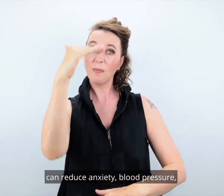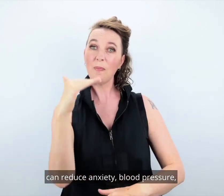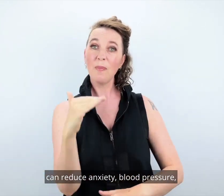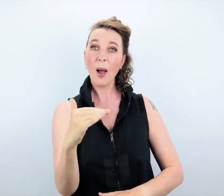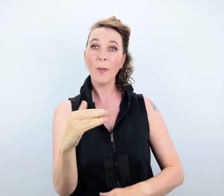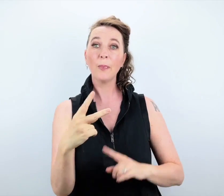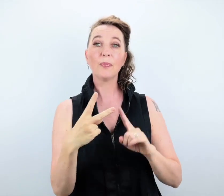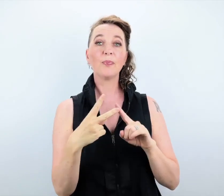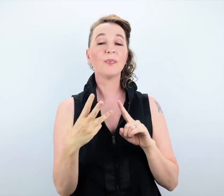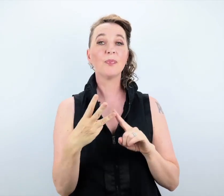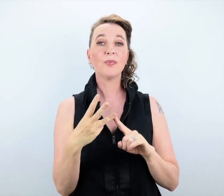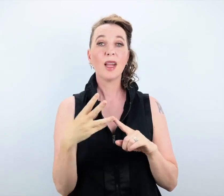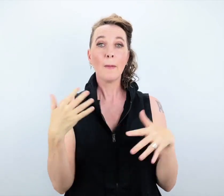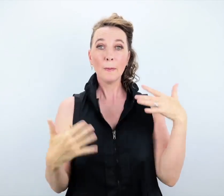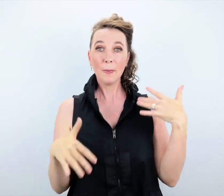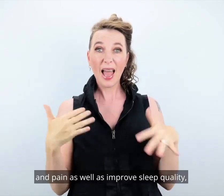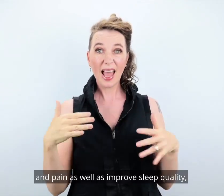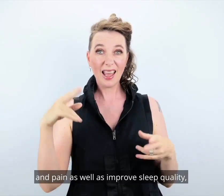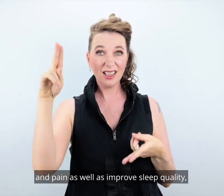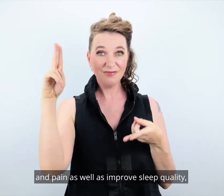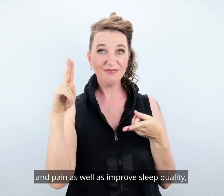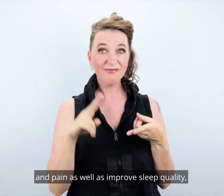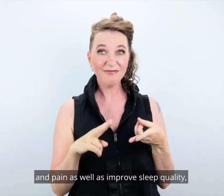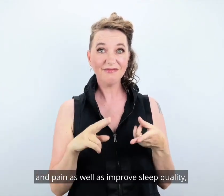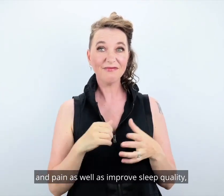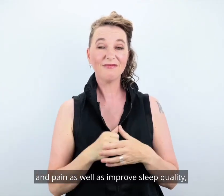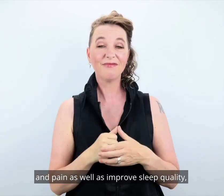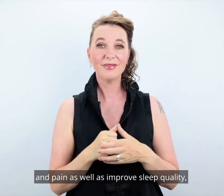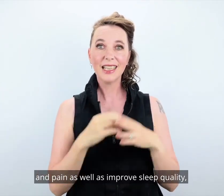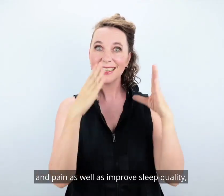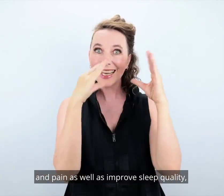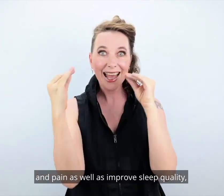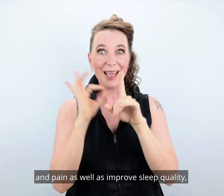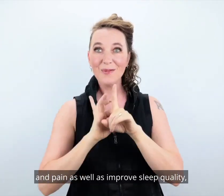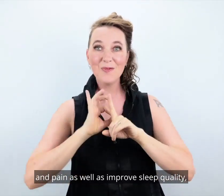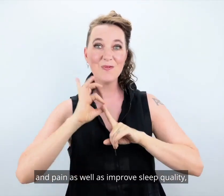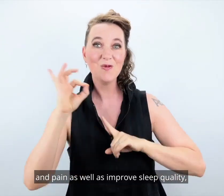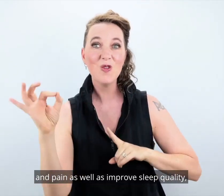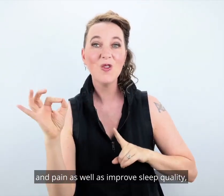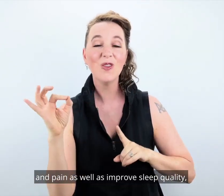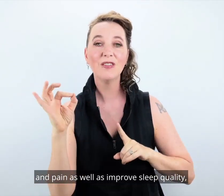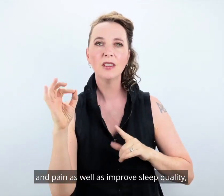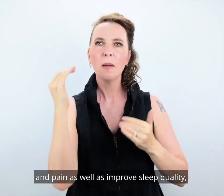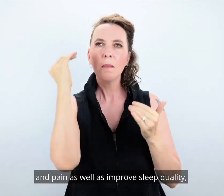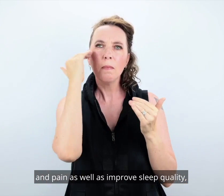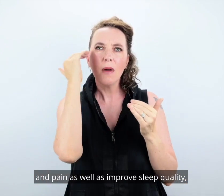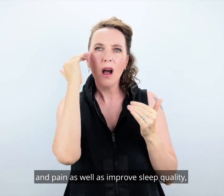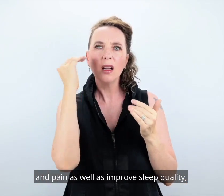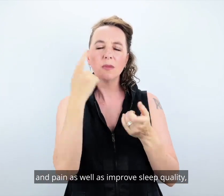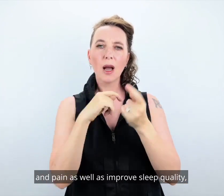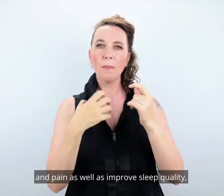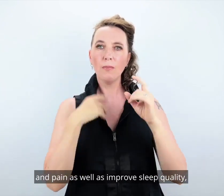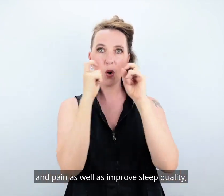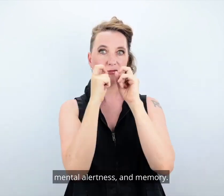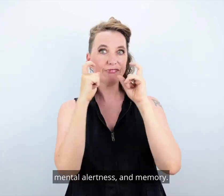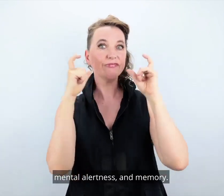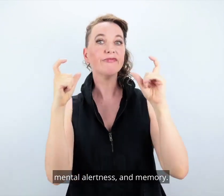and pain. As well as improve sleep quality, mental